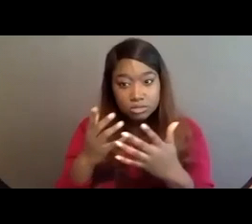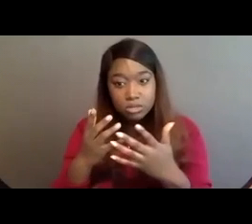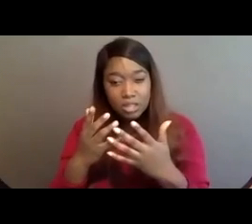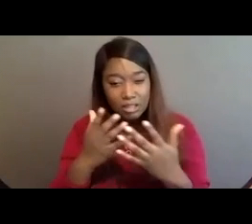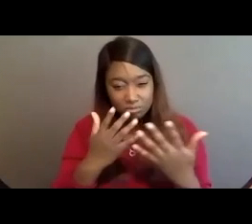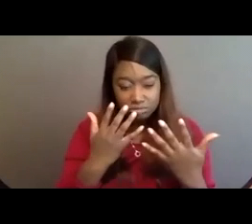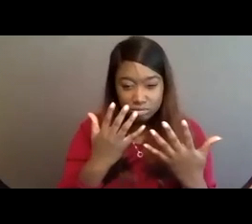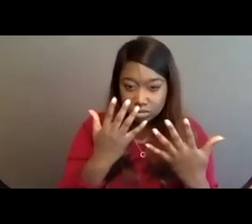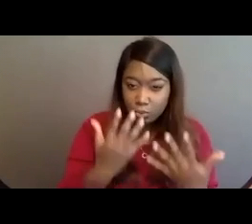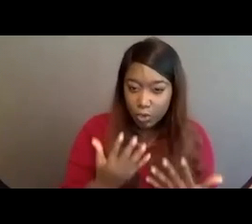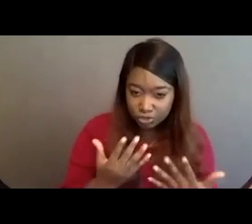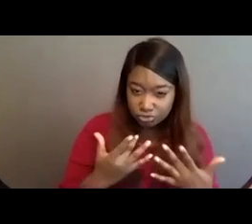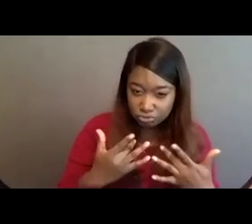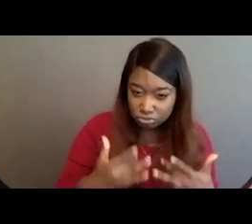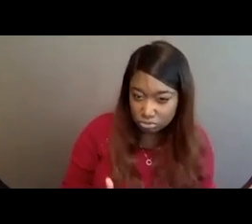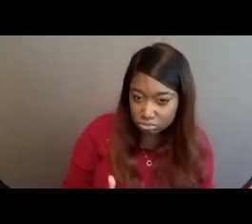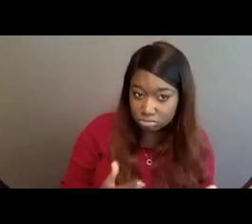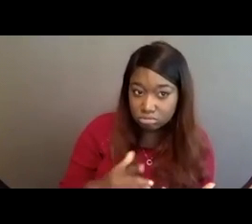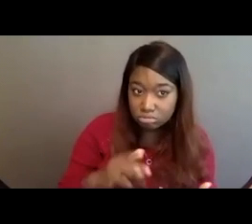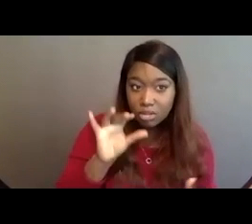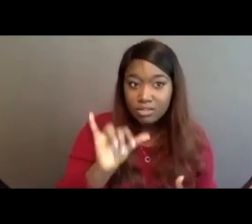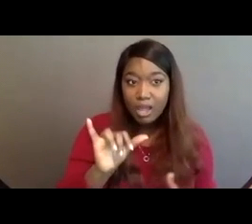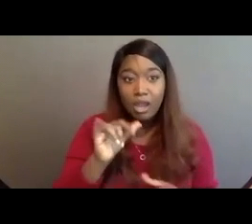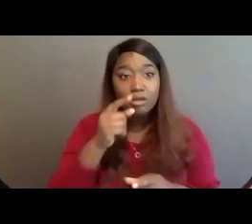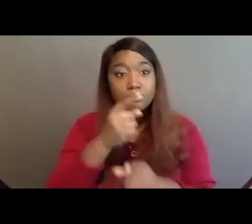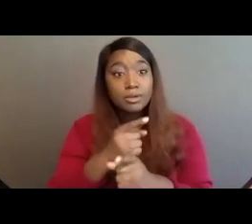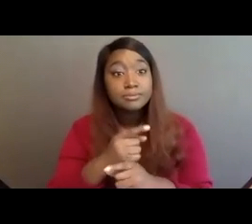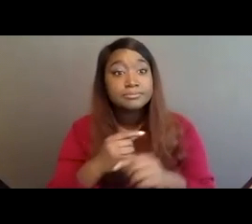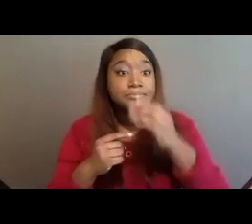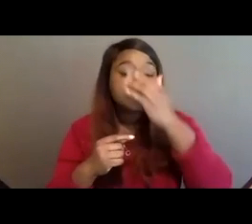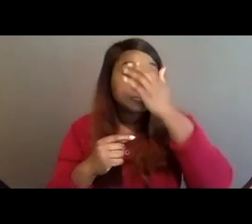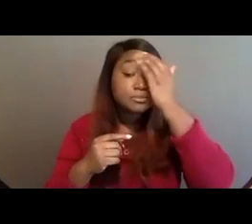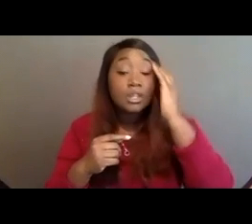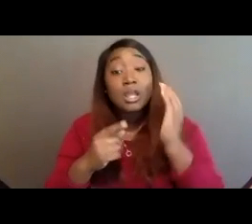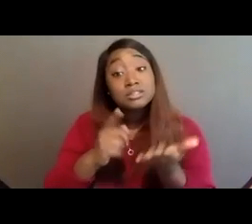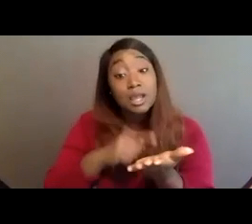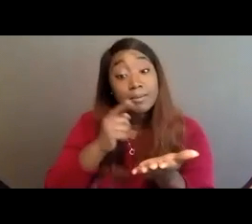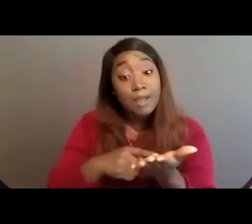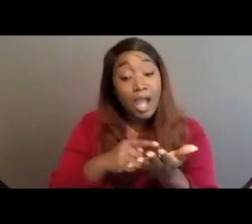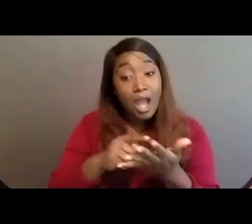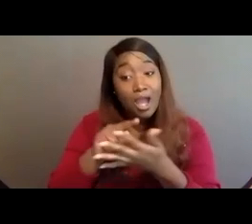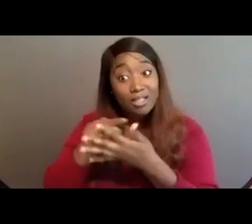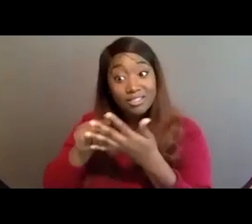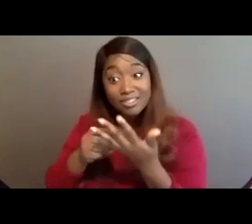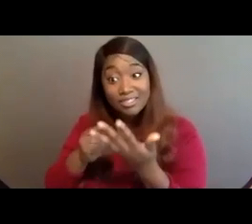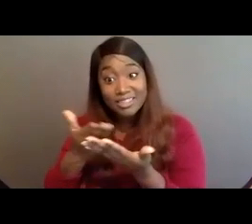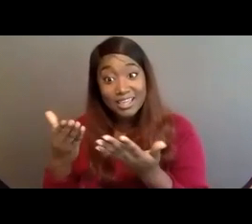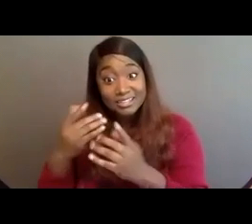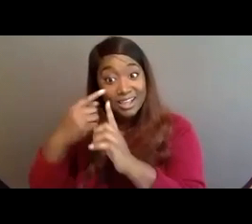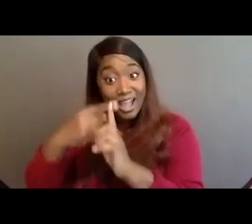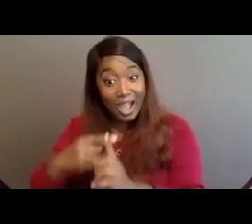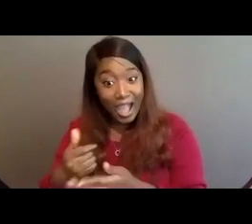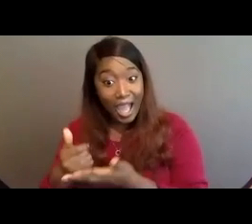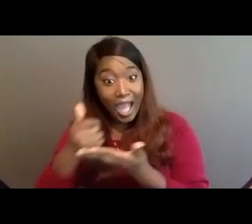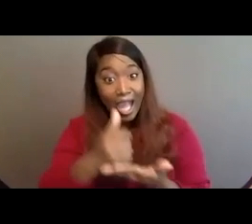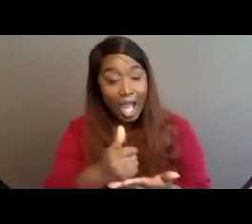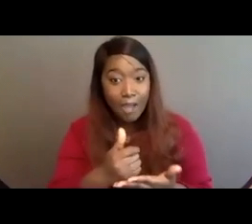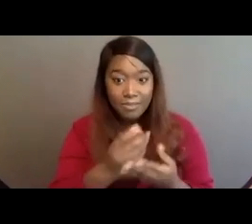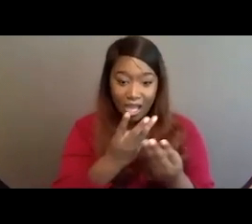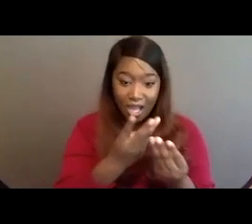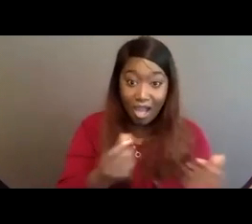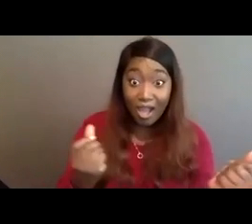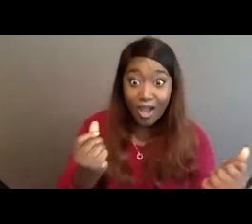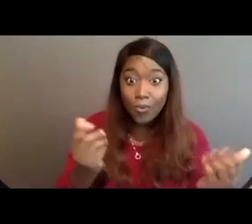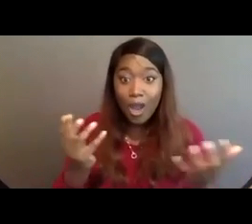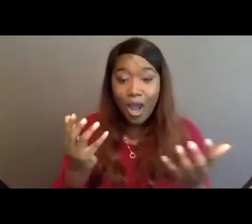depression, right? Sometimes the things that can help us most is actually deploying planning and